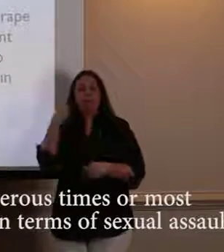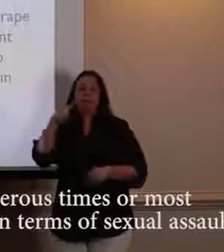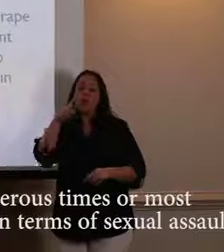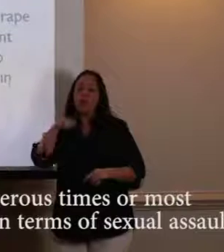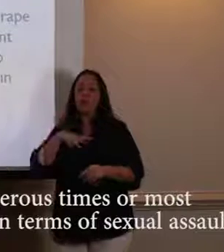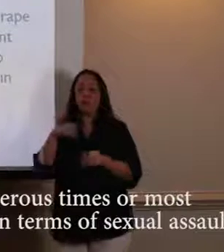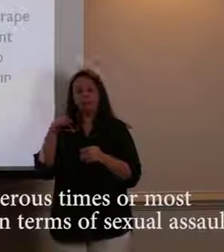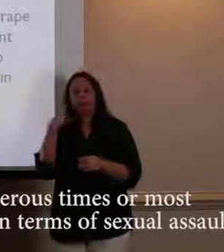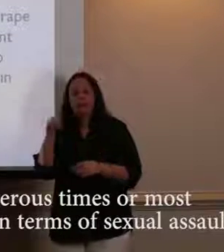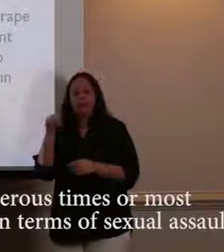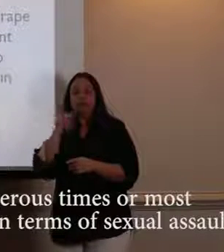terms of sexual assault.